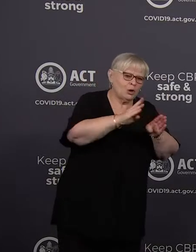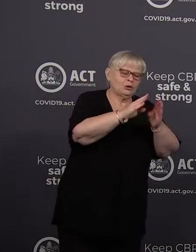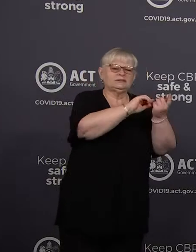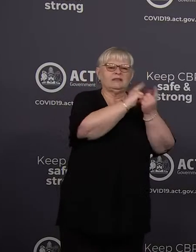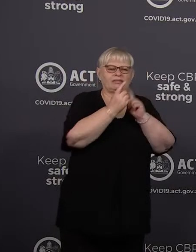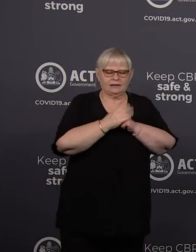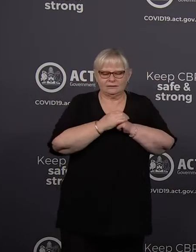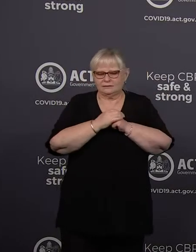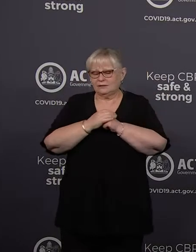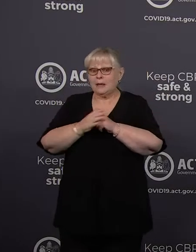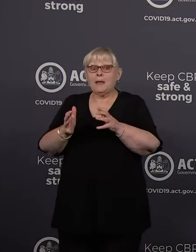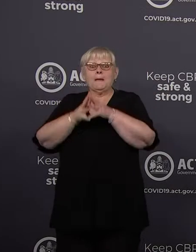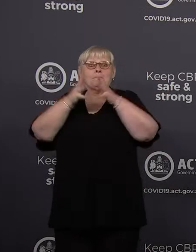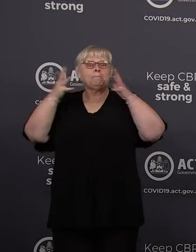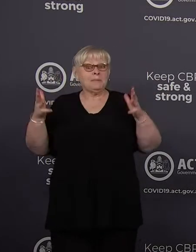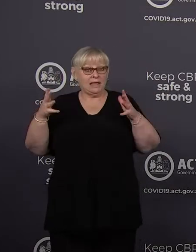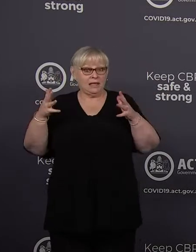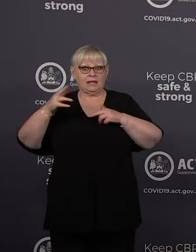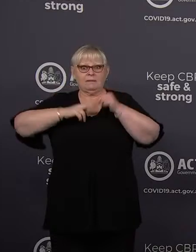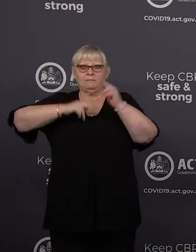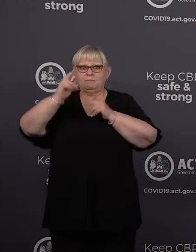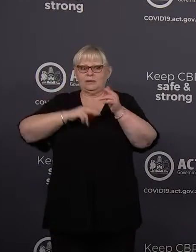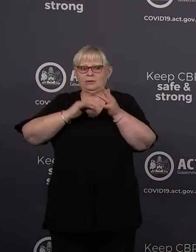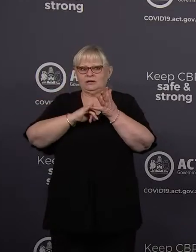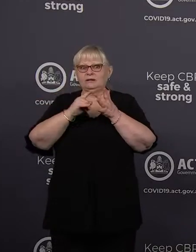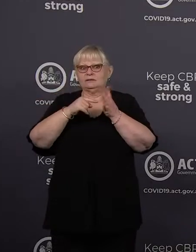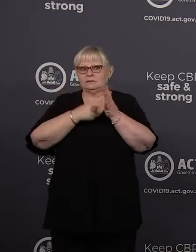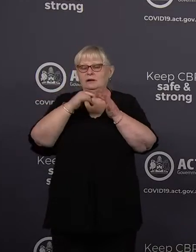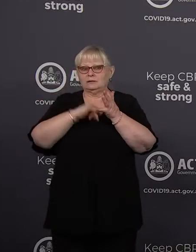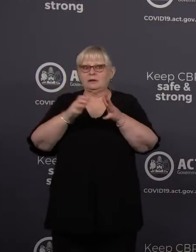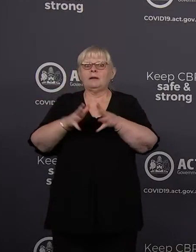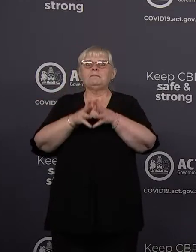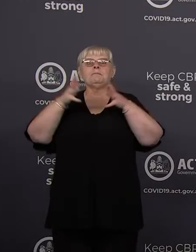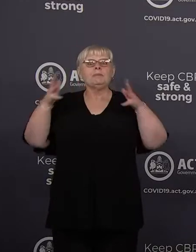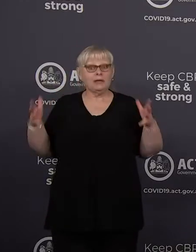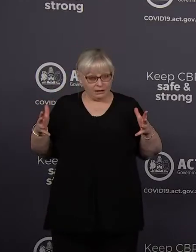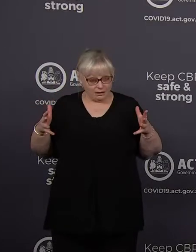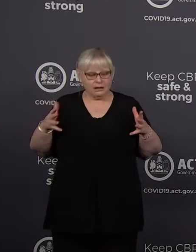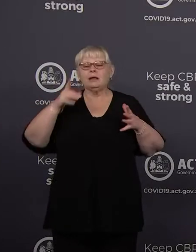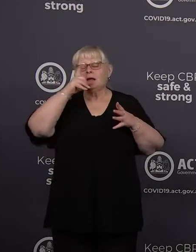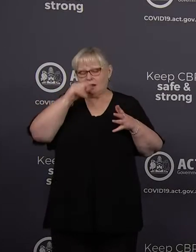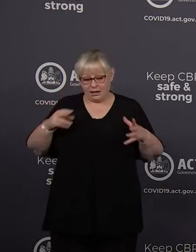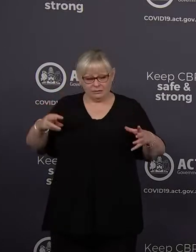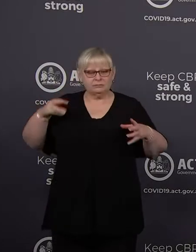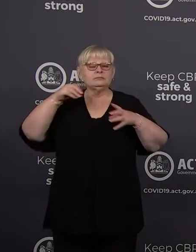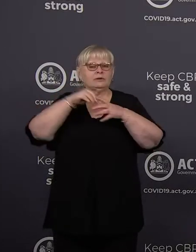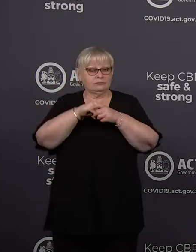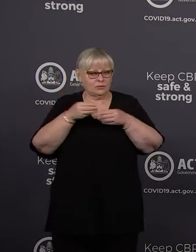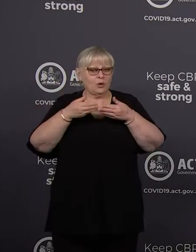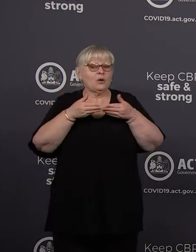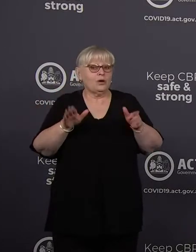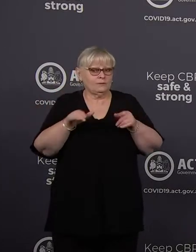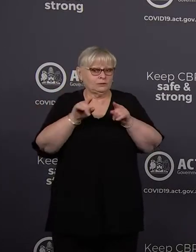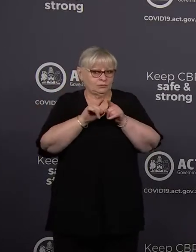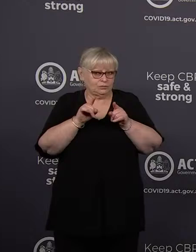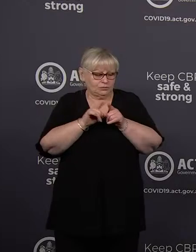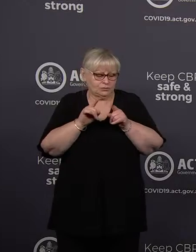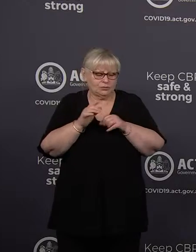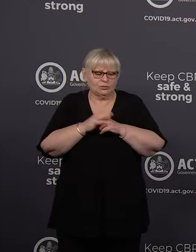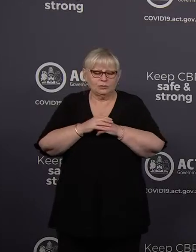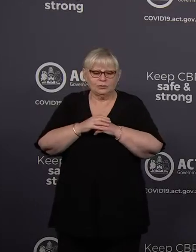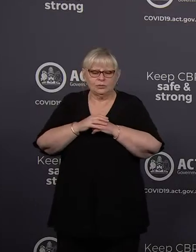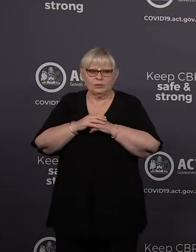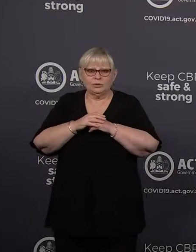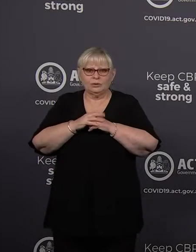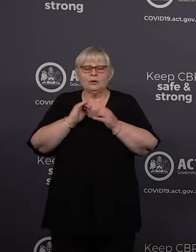Large-scale construction projects on large site footprints will also be involved in this work. So the